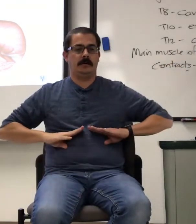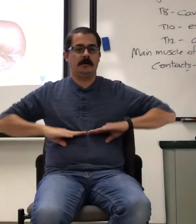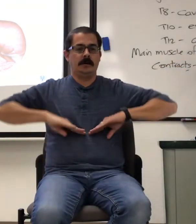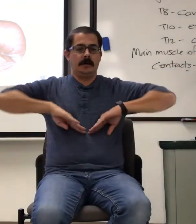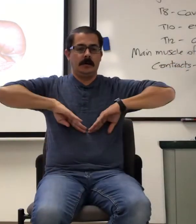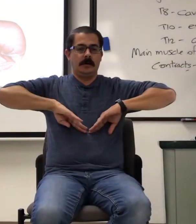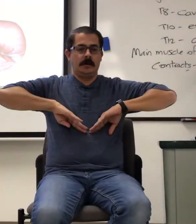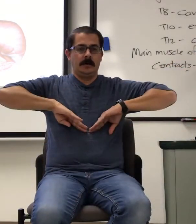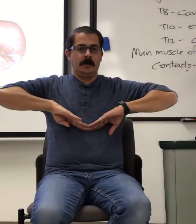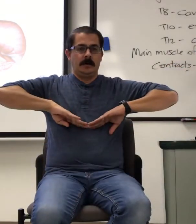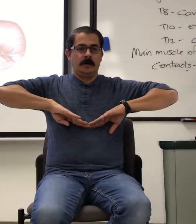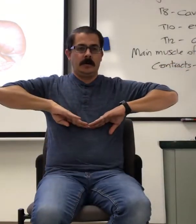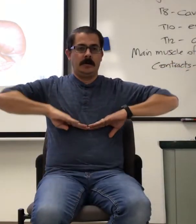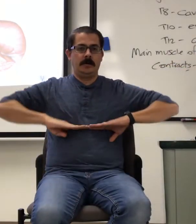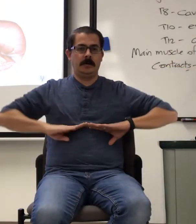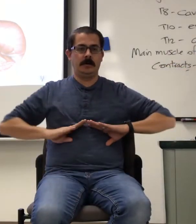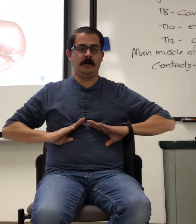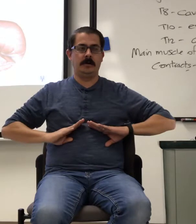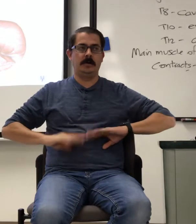Flattens.